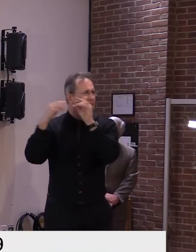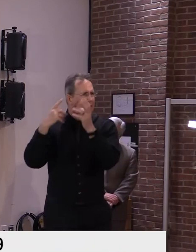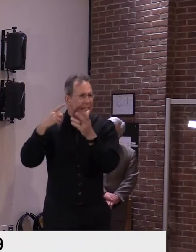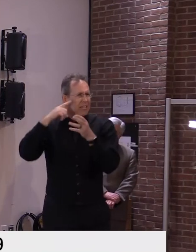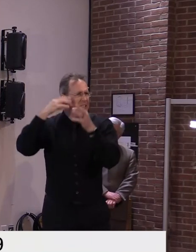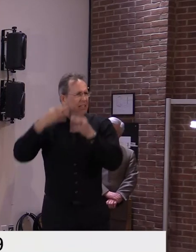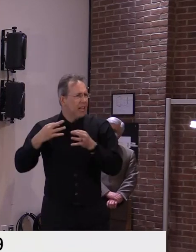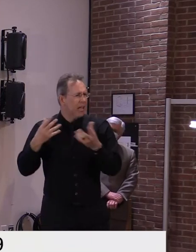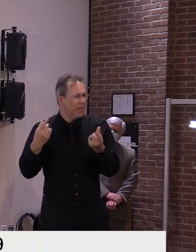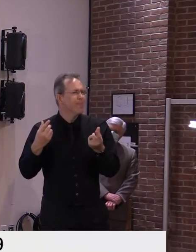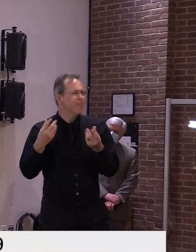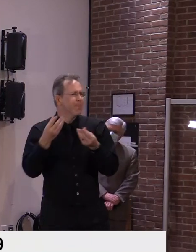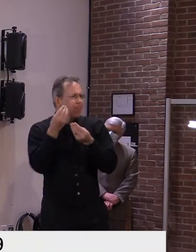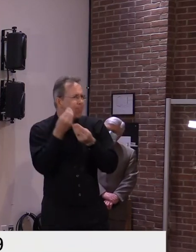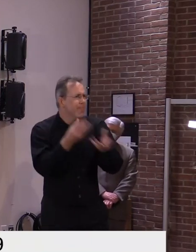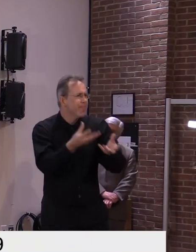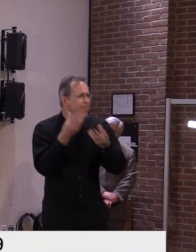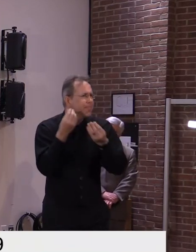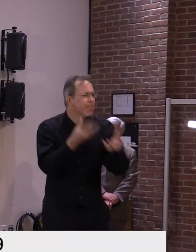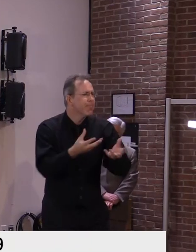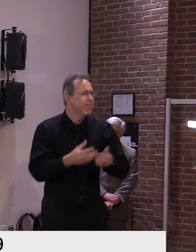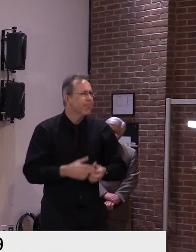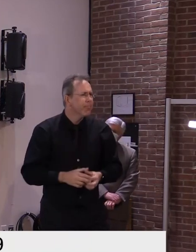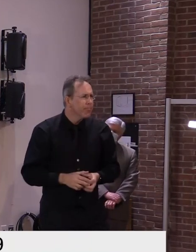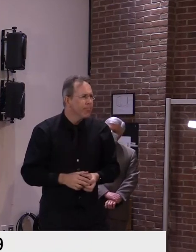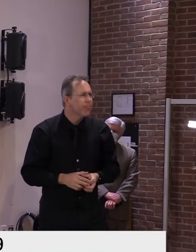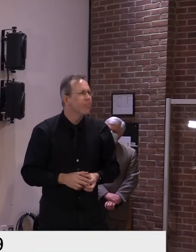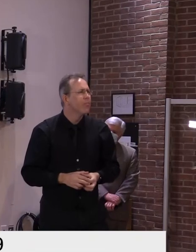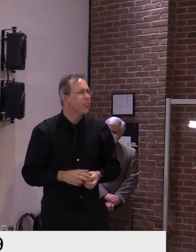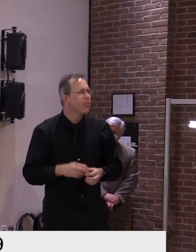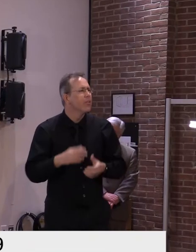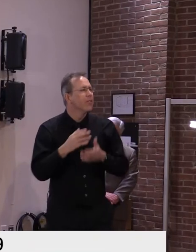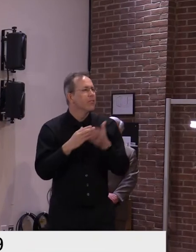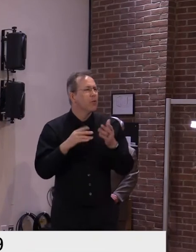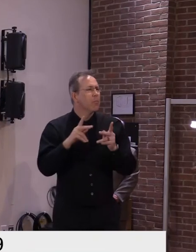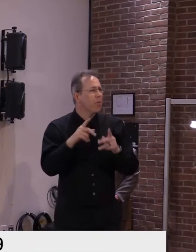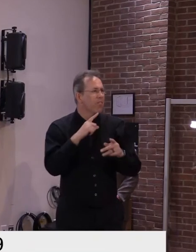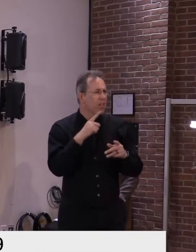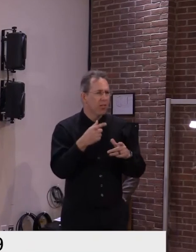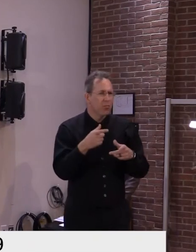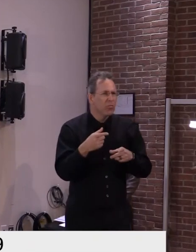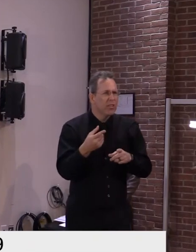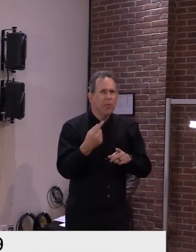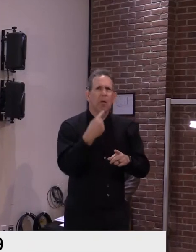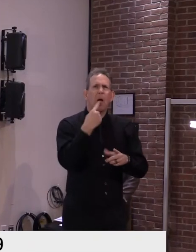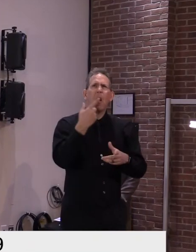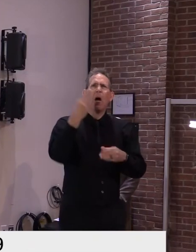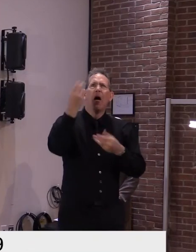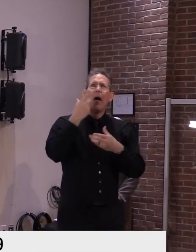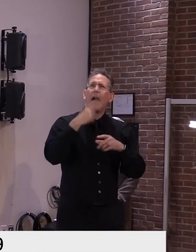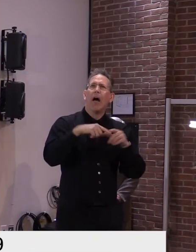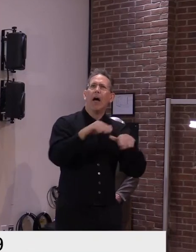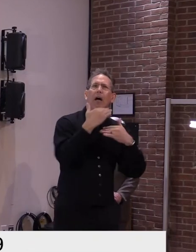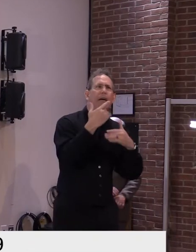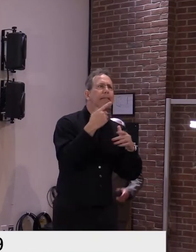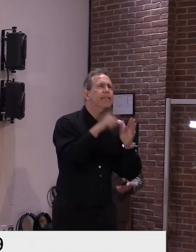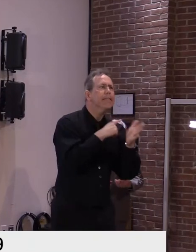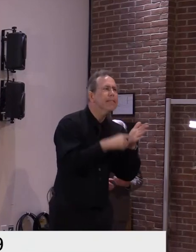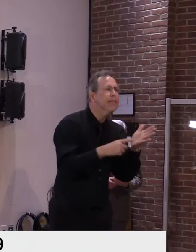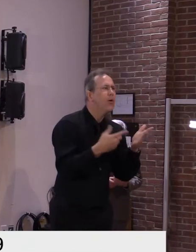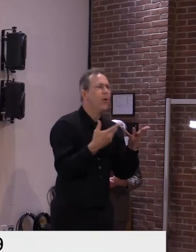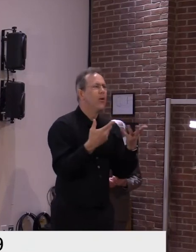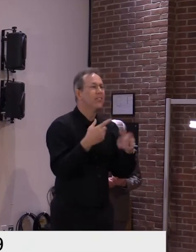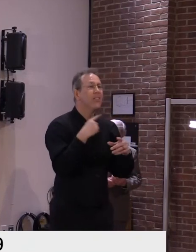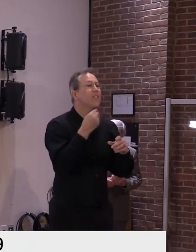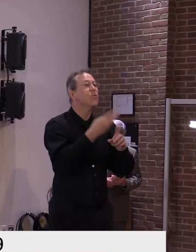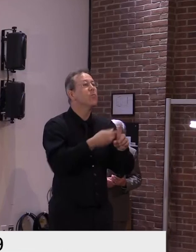feeling very disappointed, I don't know what we would have had if we had no competition at all during the course of the season in terms of